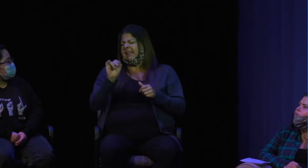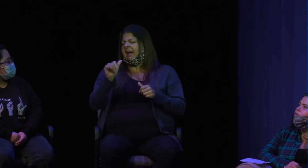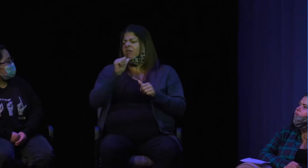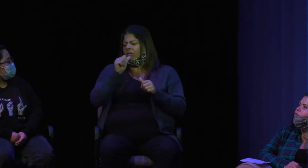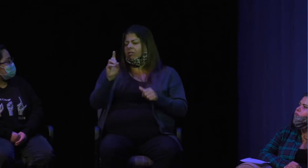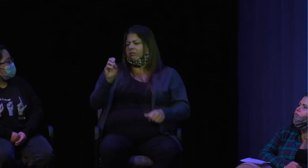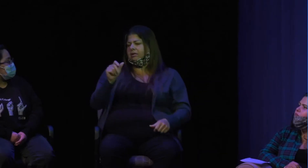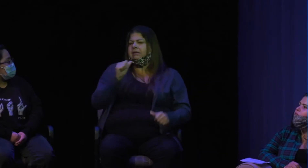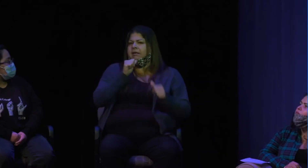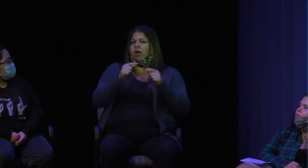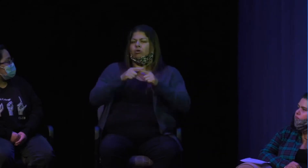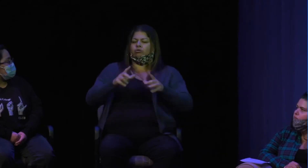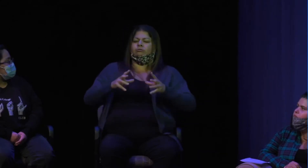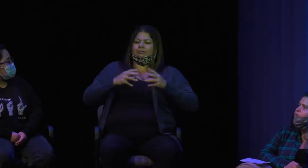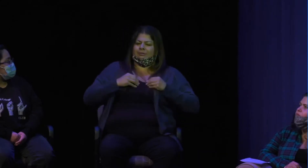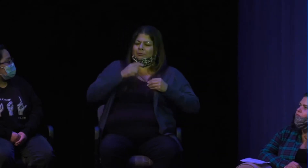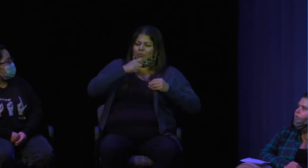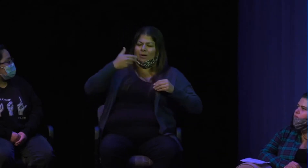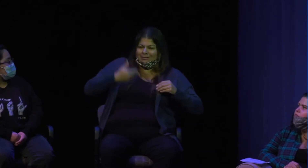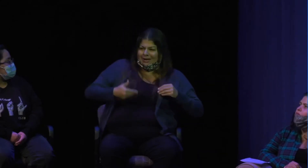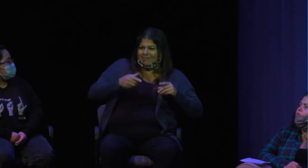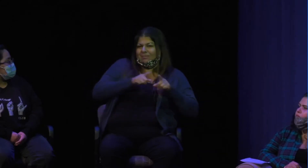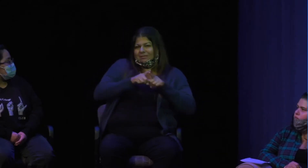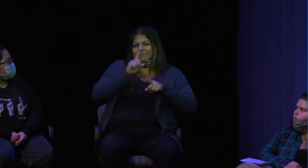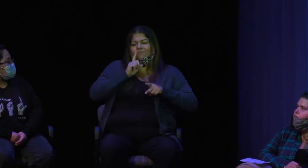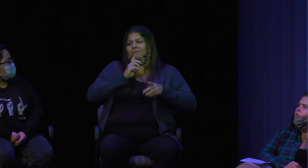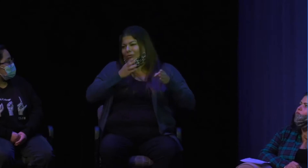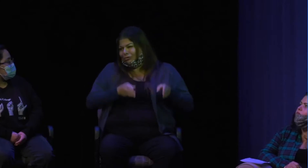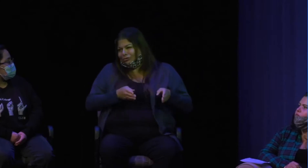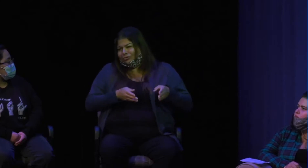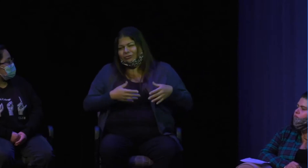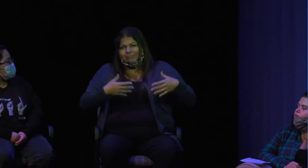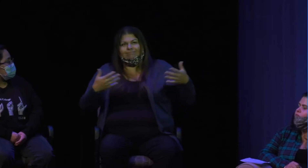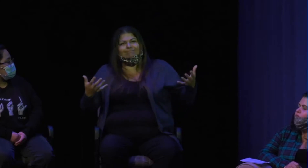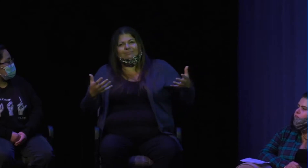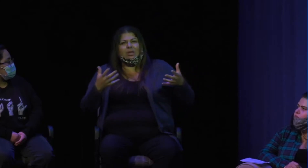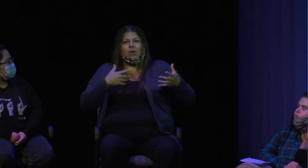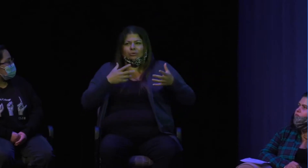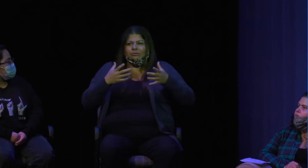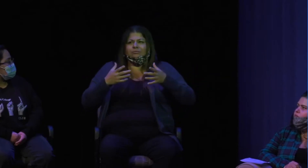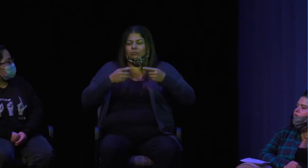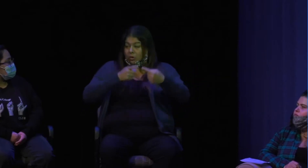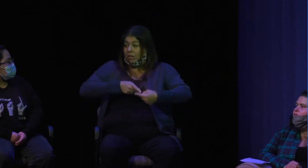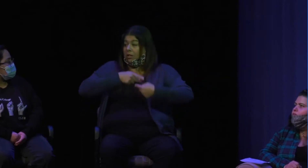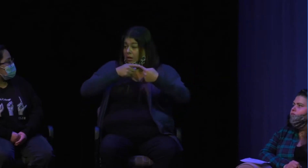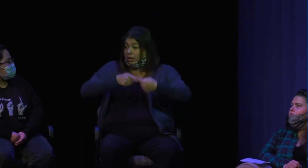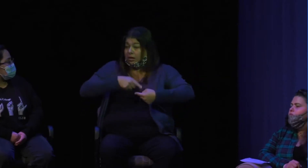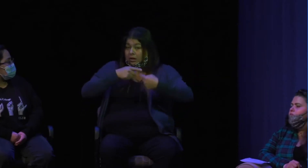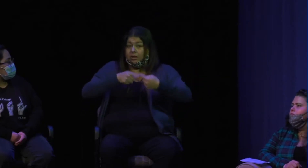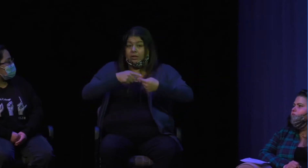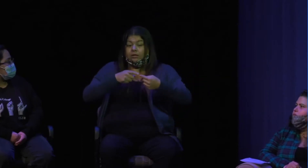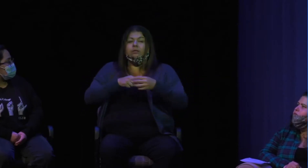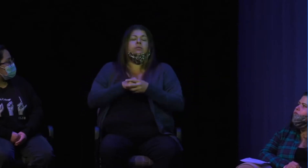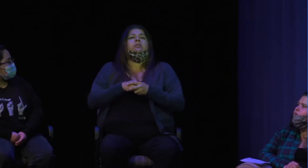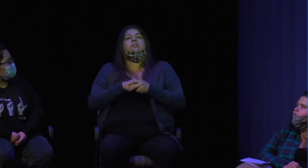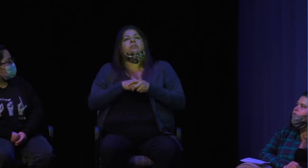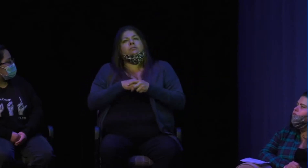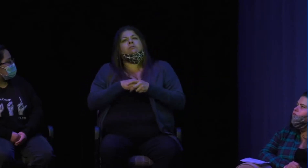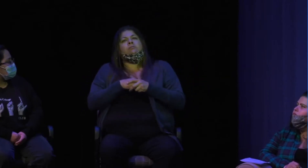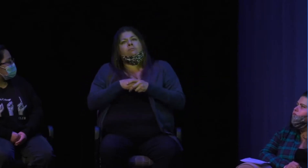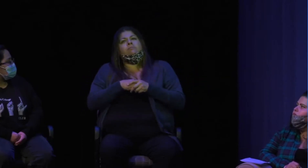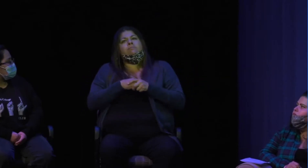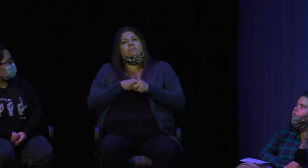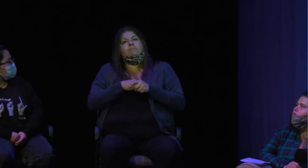I think before I experienced a lot of denial, but now I'm more accepting of who I am and who I've